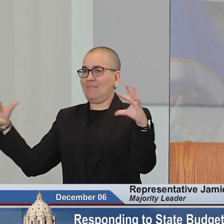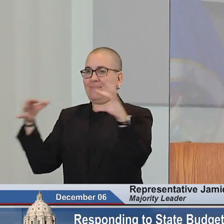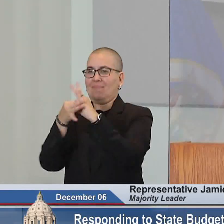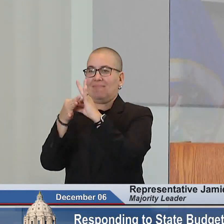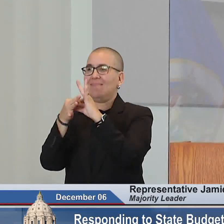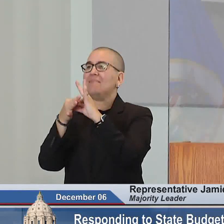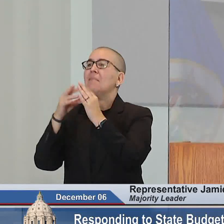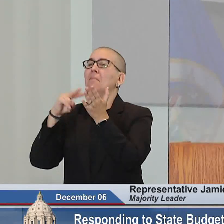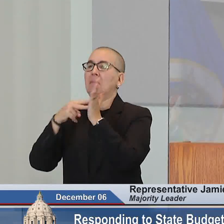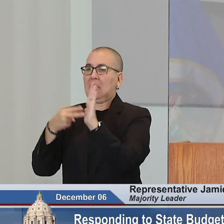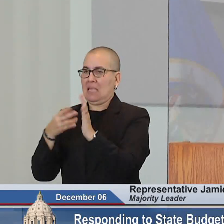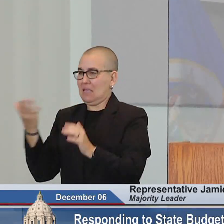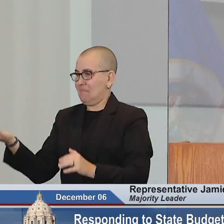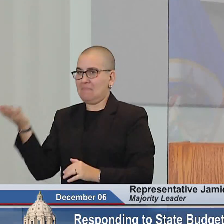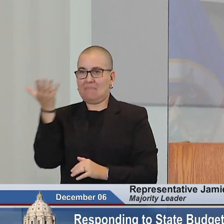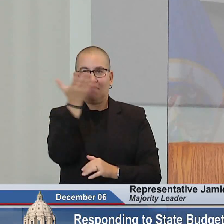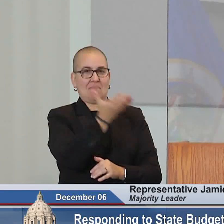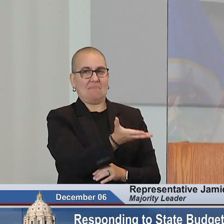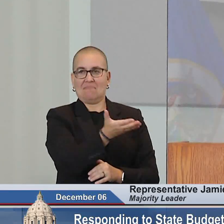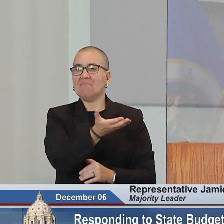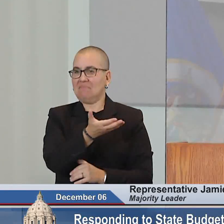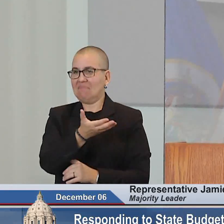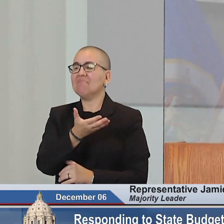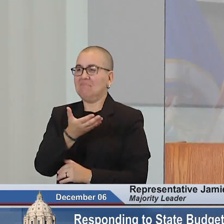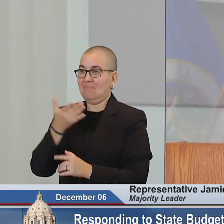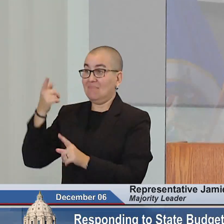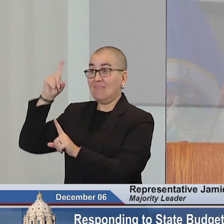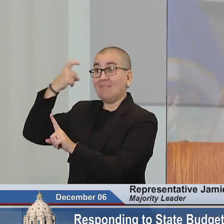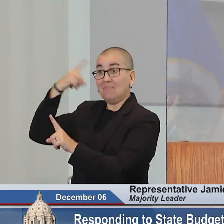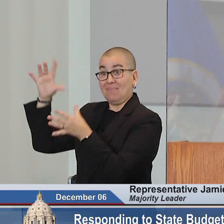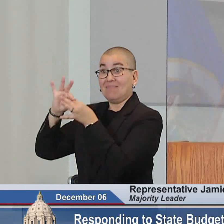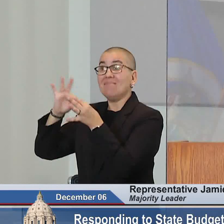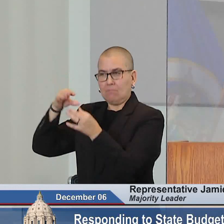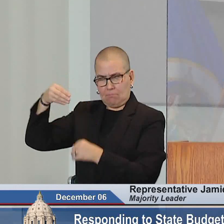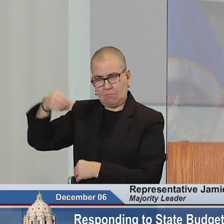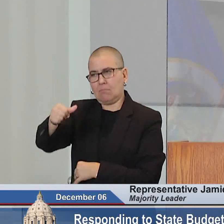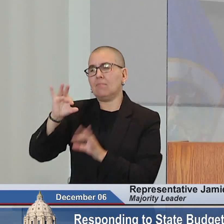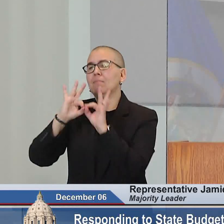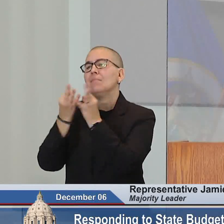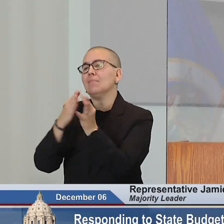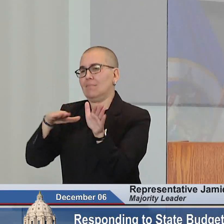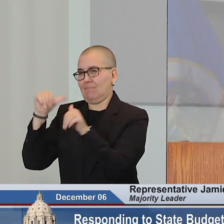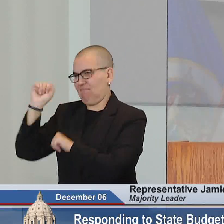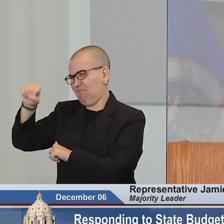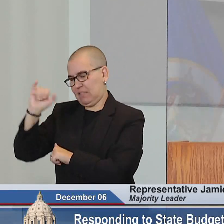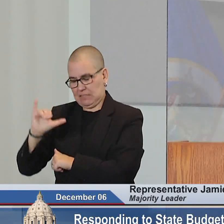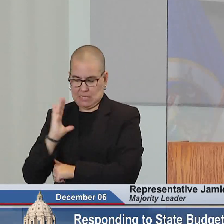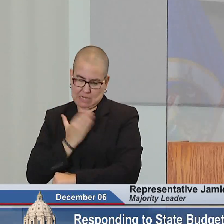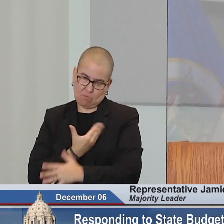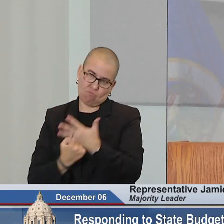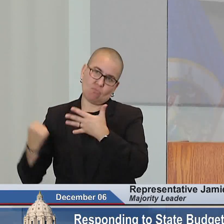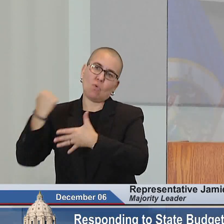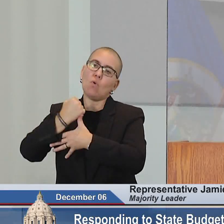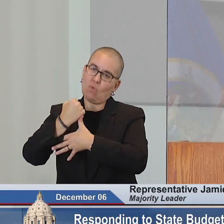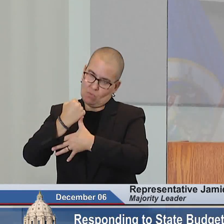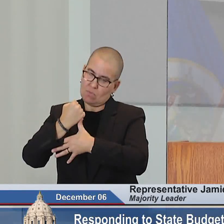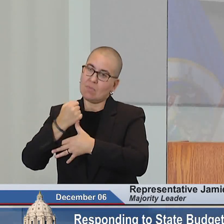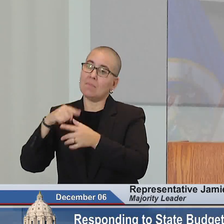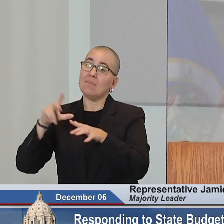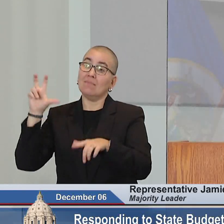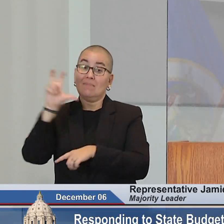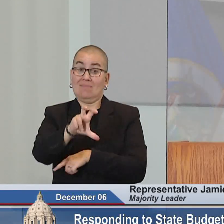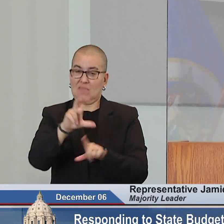And you mentioned paid family medical leave. That was something the governor mentioned. That will certainly be a priority. We've talked about investment in K-12, fully funding